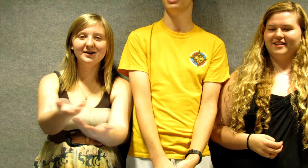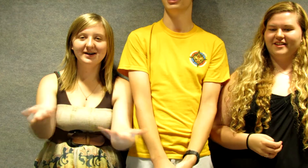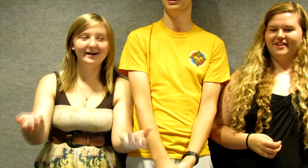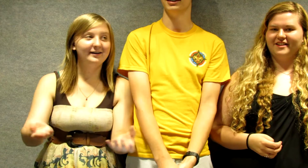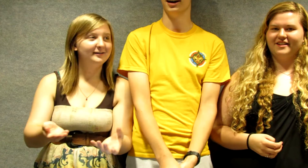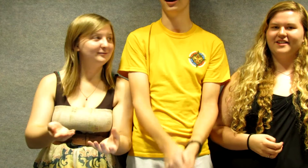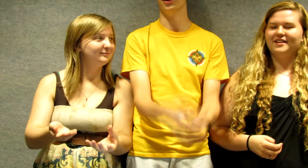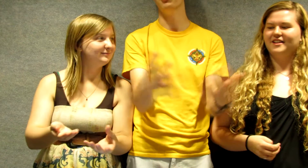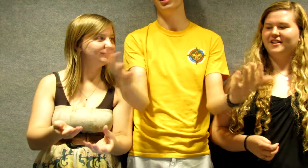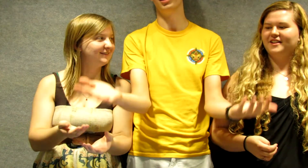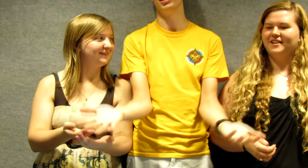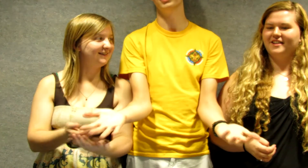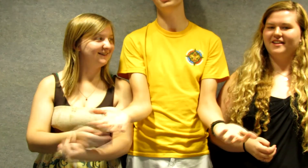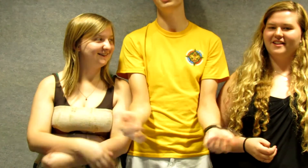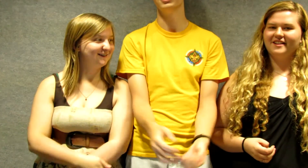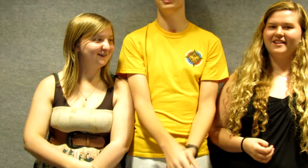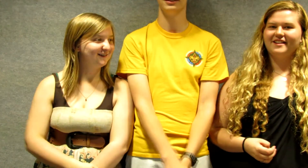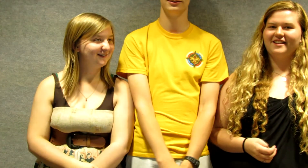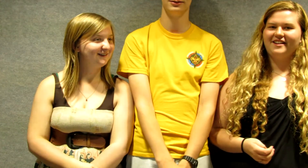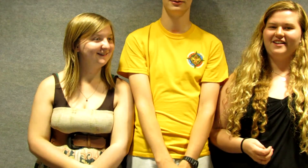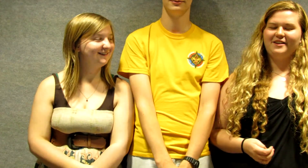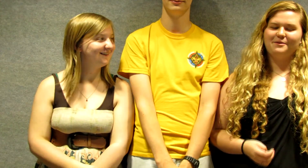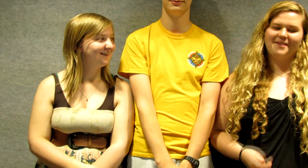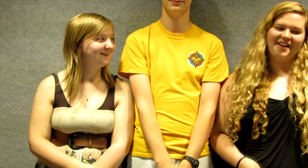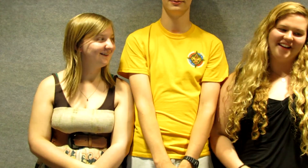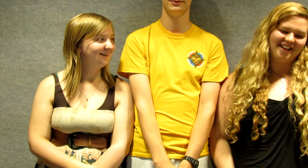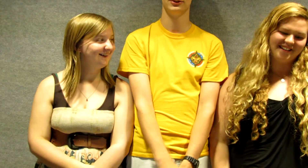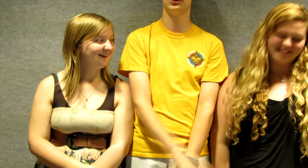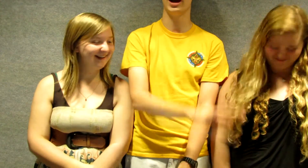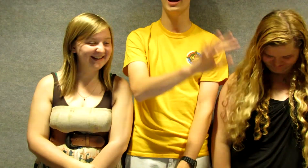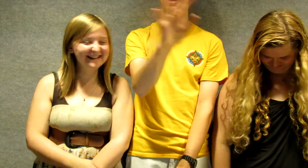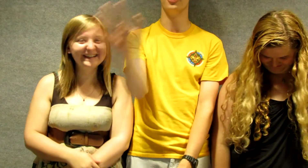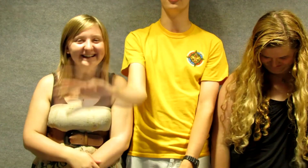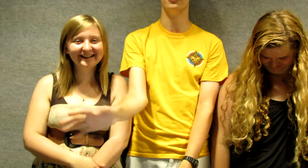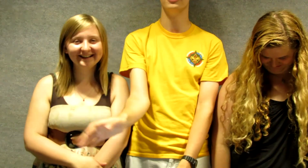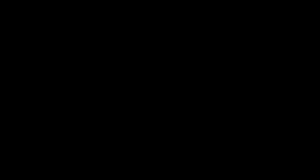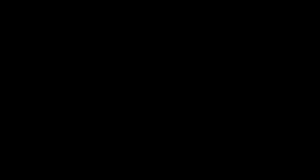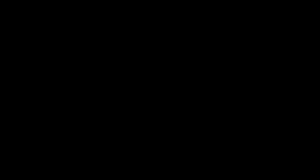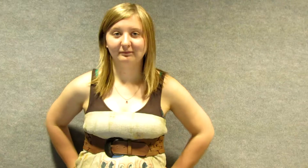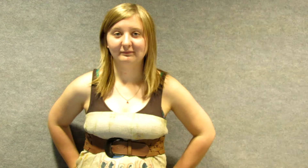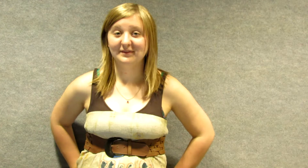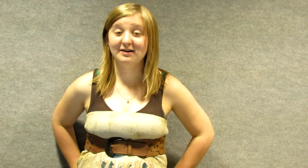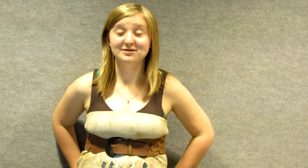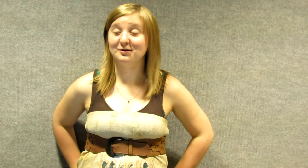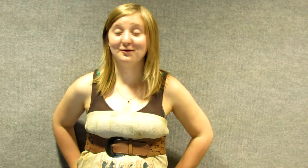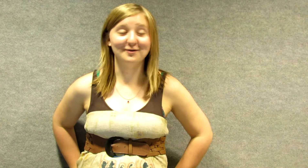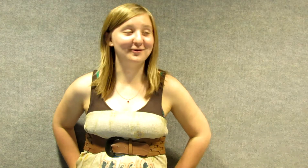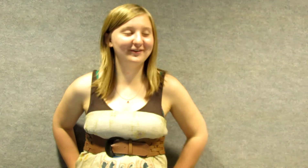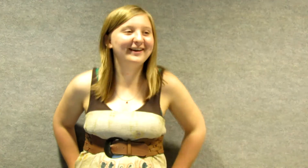Sayonara. Aloha. Oh my. Ciao. That was horrible.